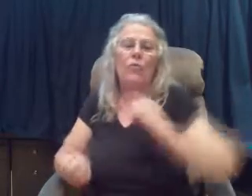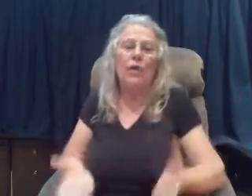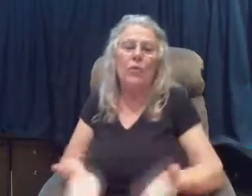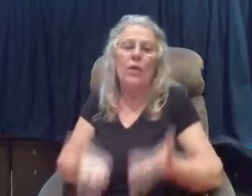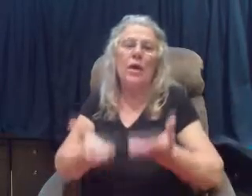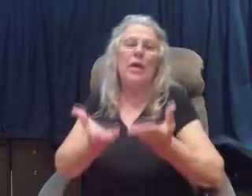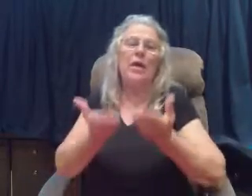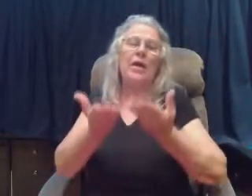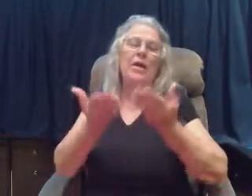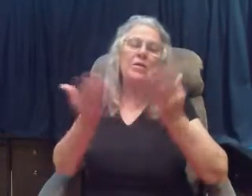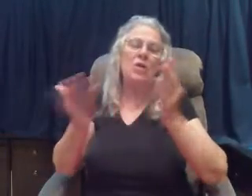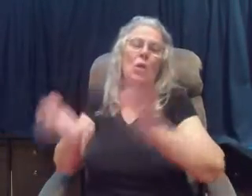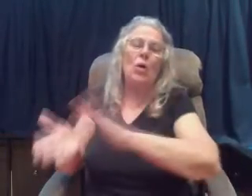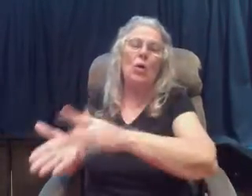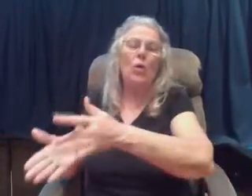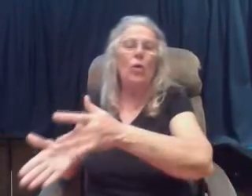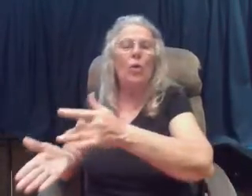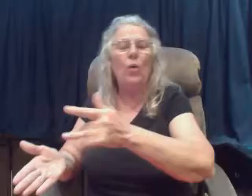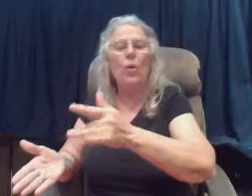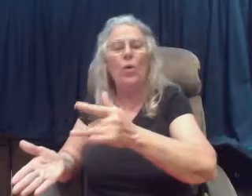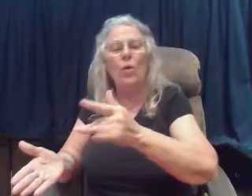we raise.